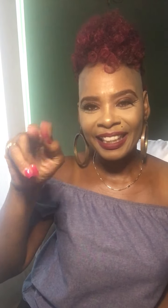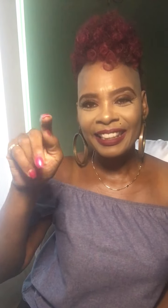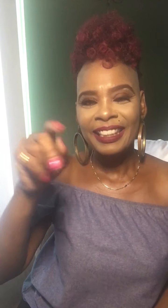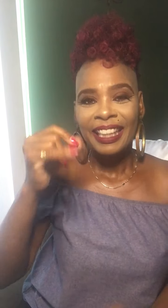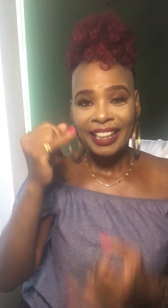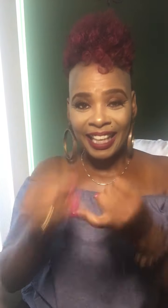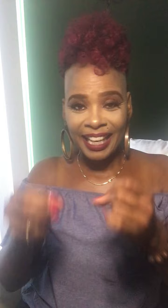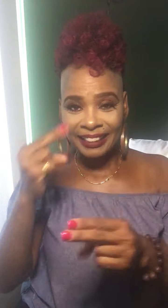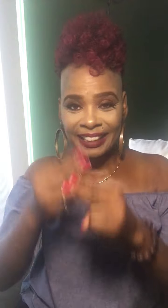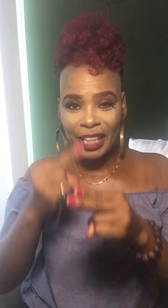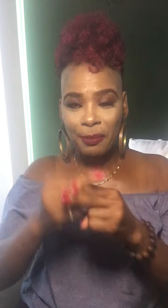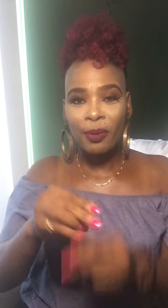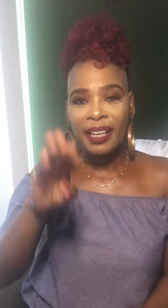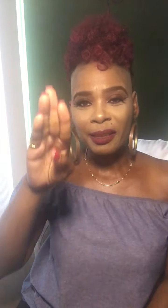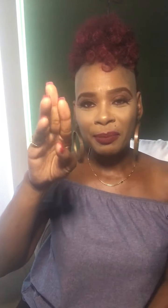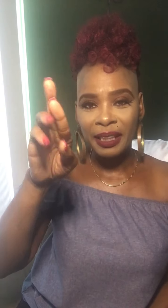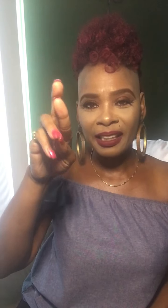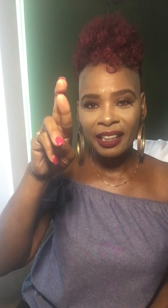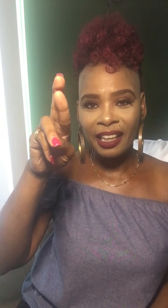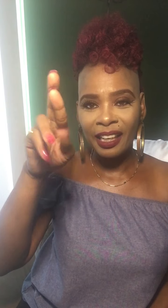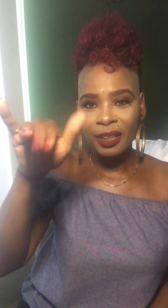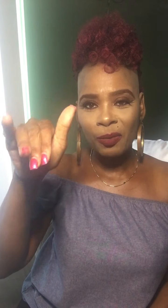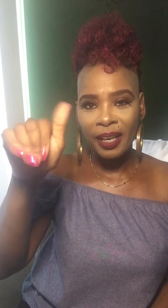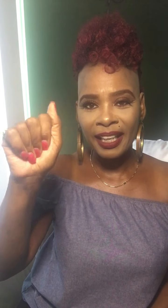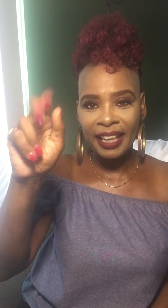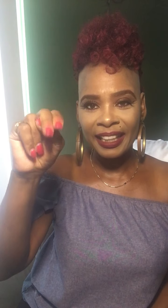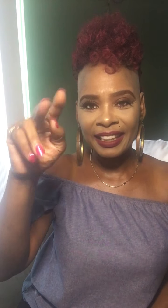M-I-Y-A-N, last name Bryant, B-R-Y-A-N-T.